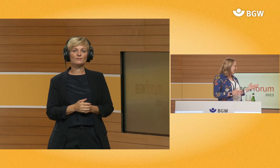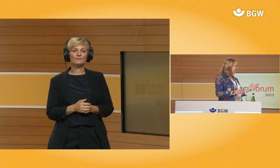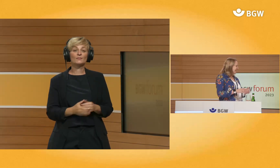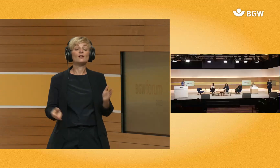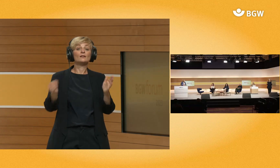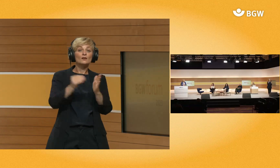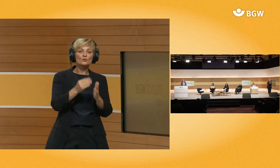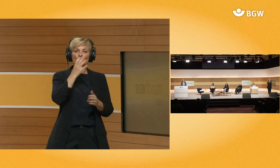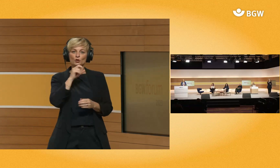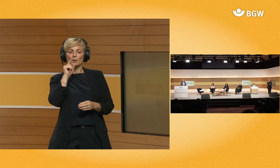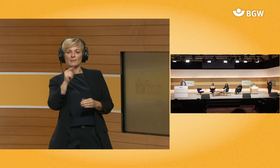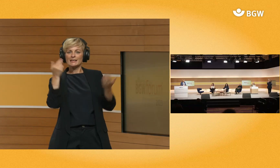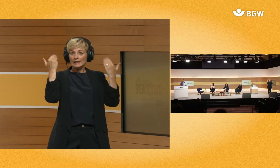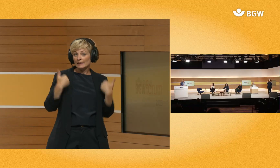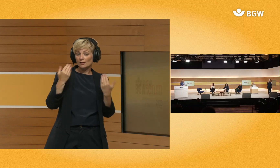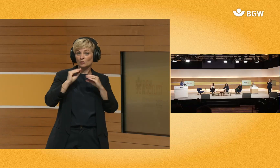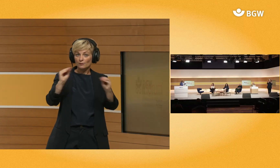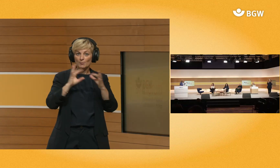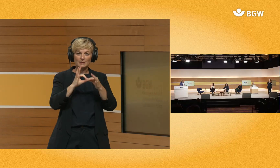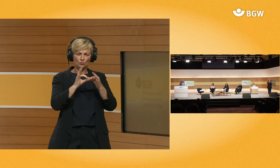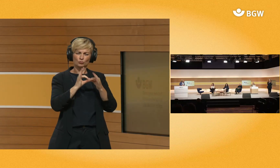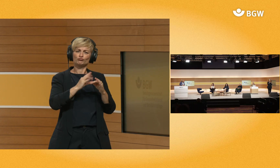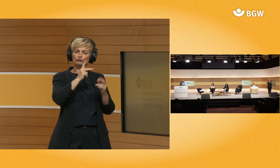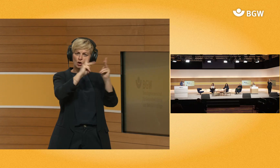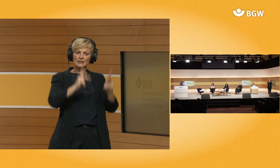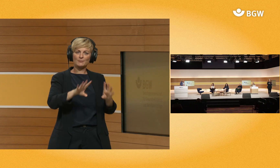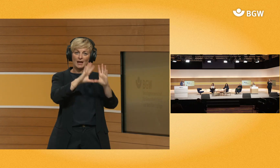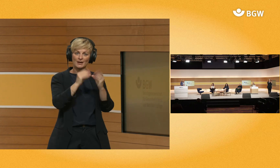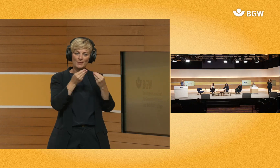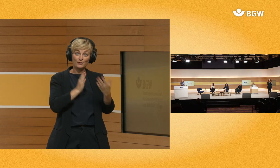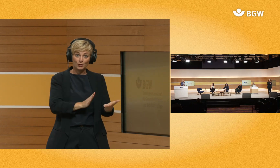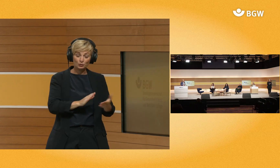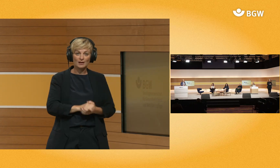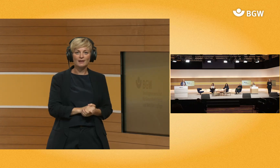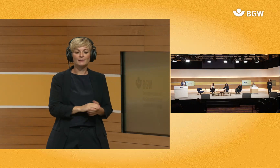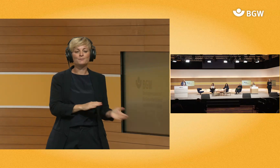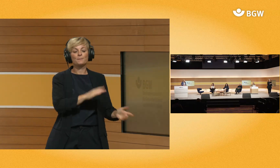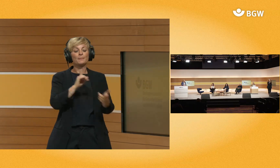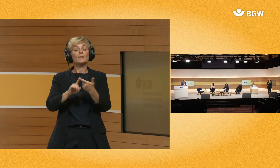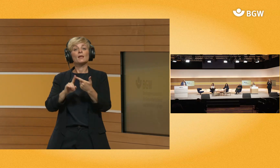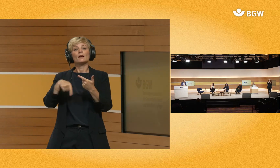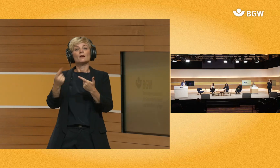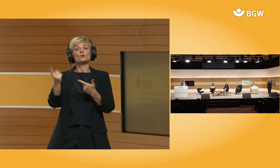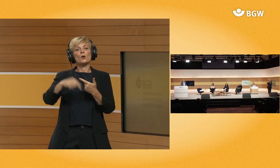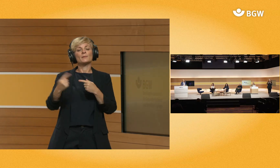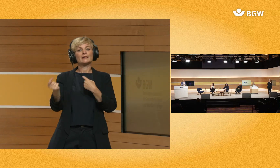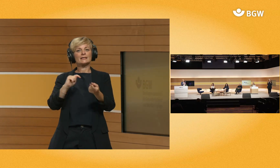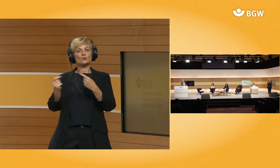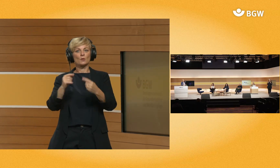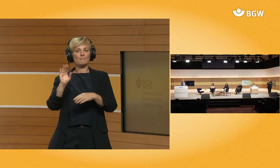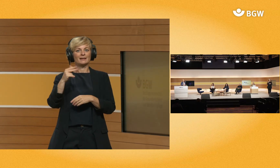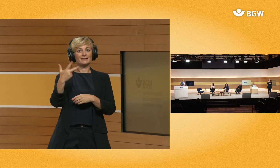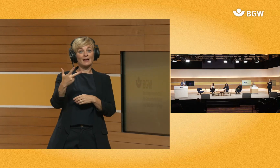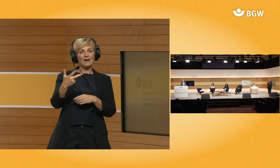with the three panel members. We have panel members from Germany, but also from Ireland, who can give us